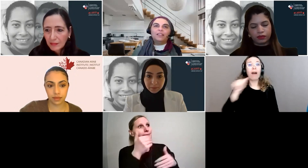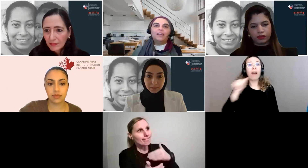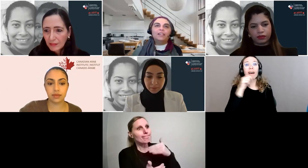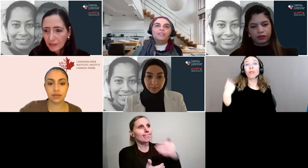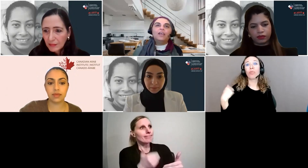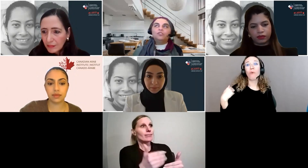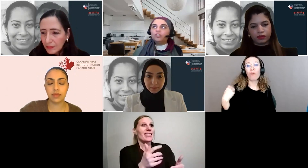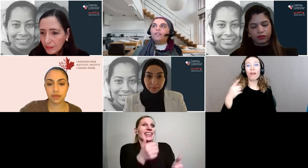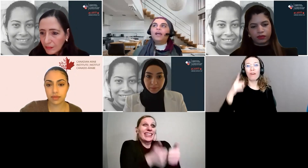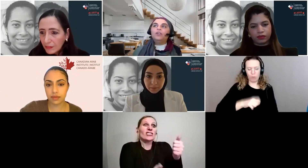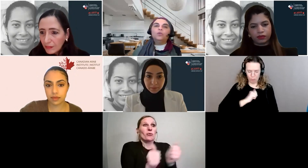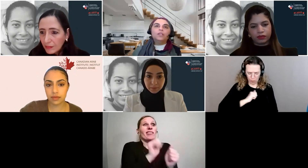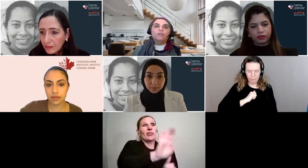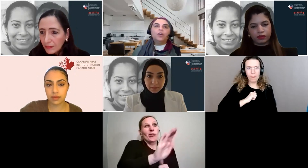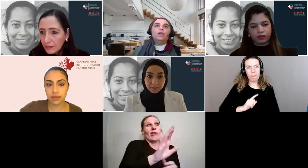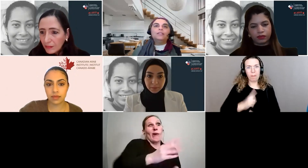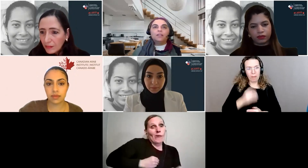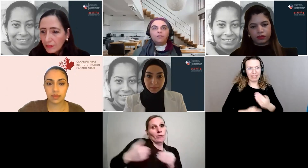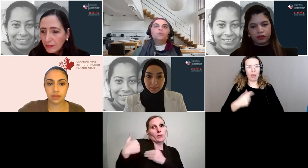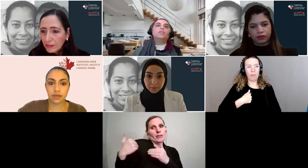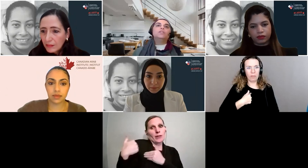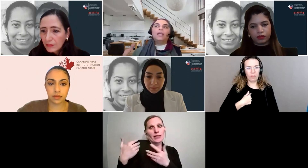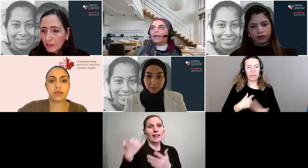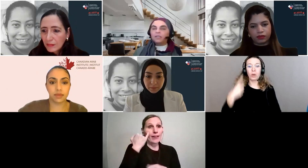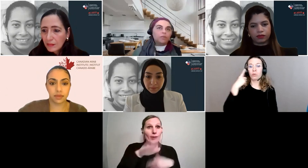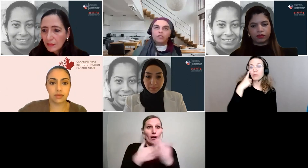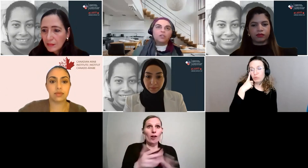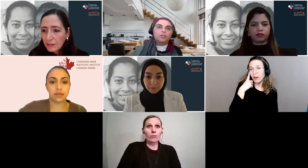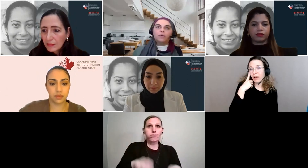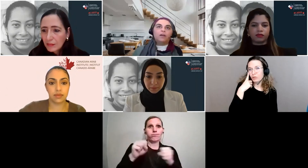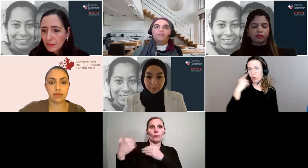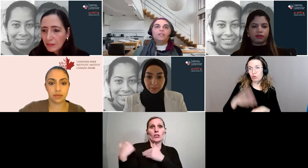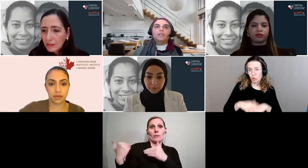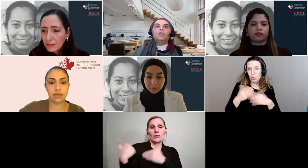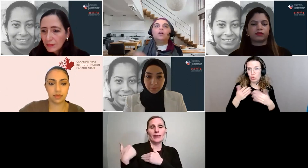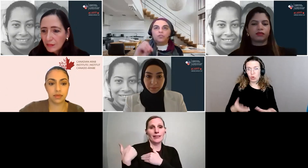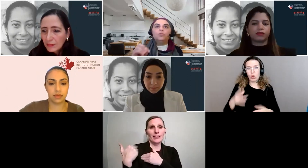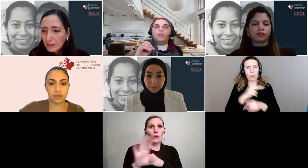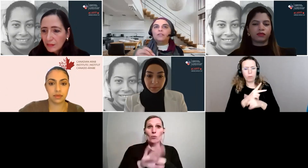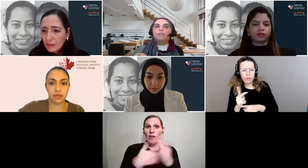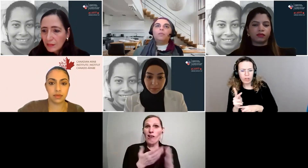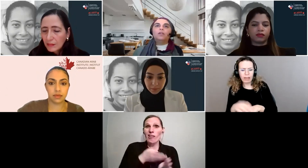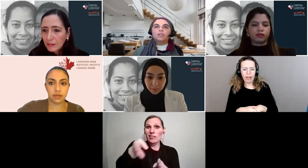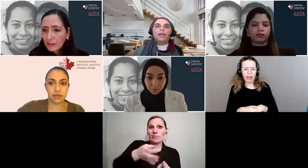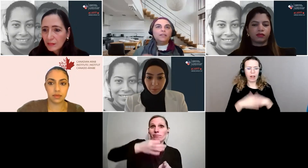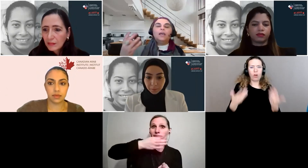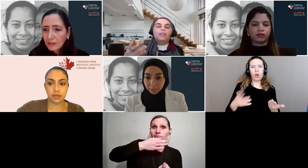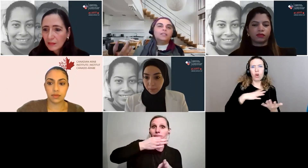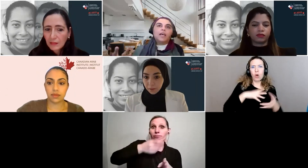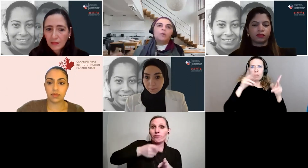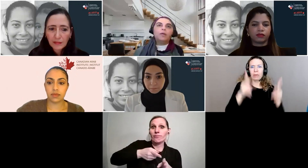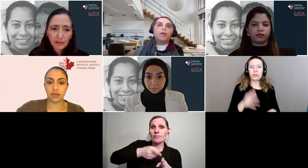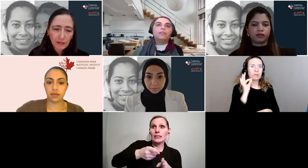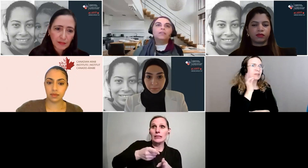And I think that just on that note, if we all as individuals, as professionals within our fields and whatnot, do that from our side,